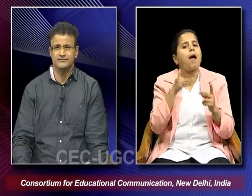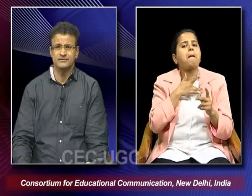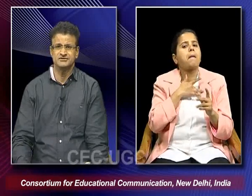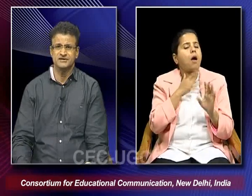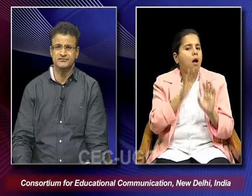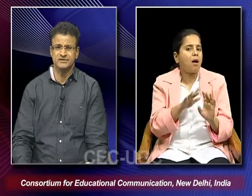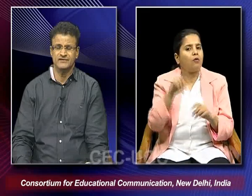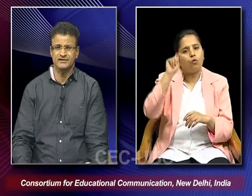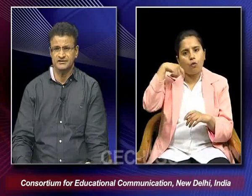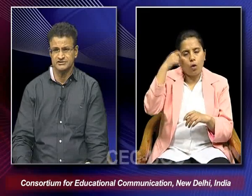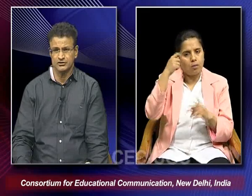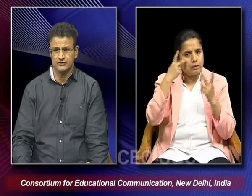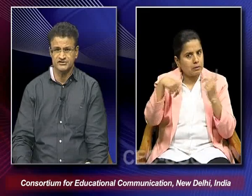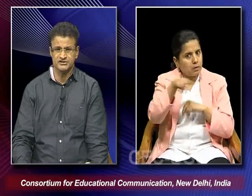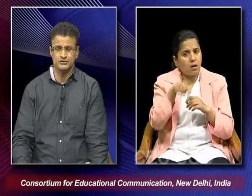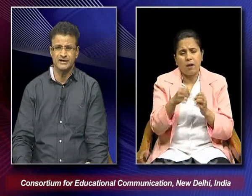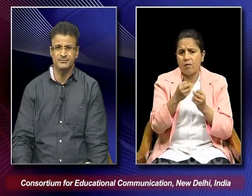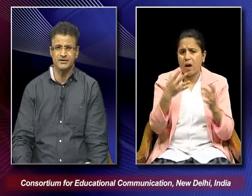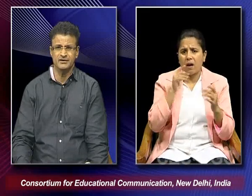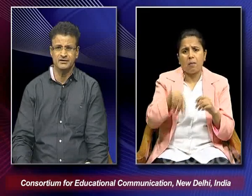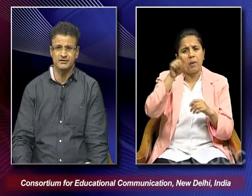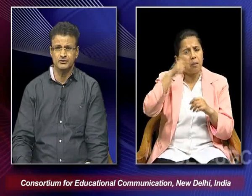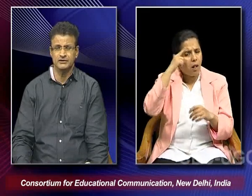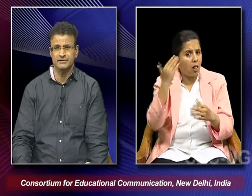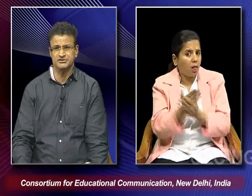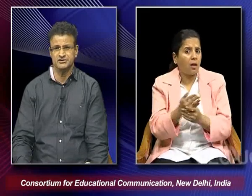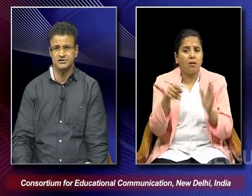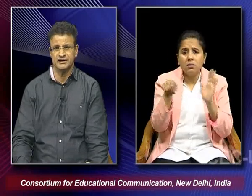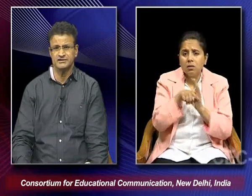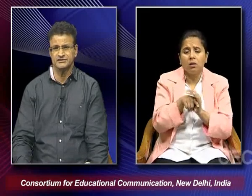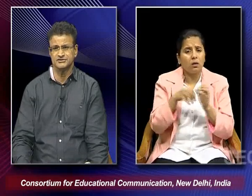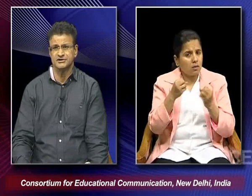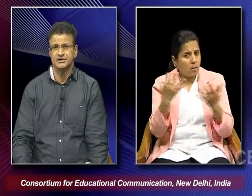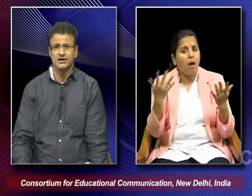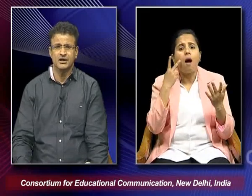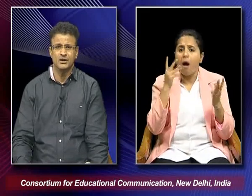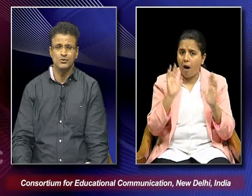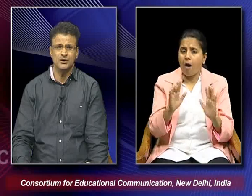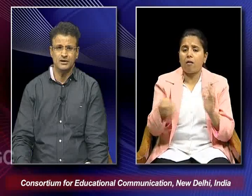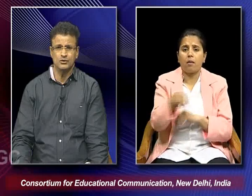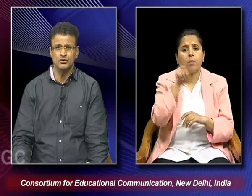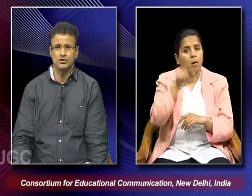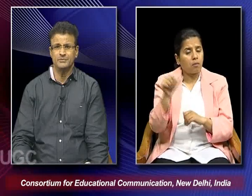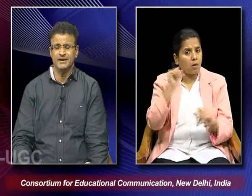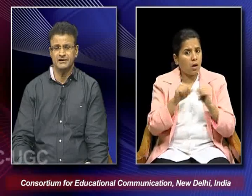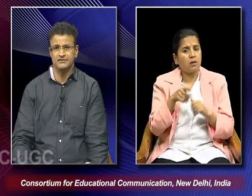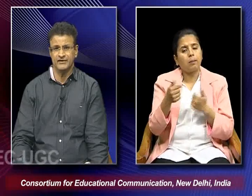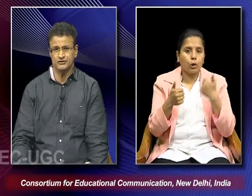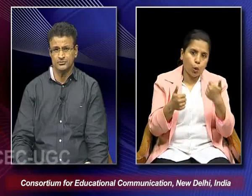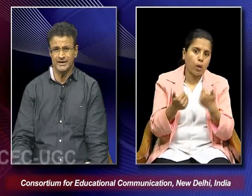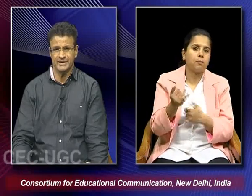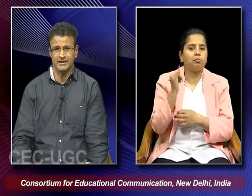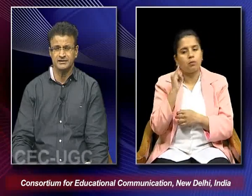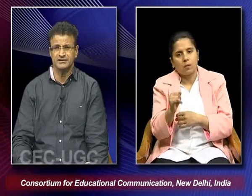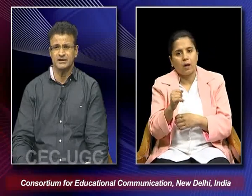the films, then we find that there is a lot of stereotyping and unidimensional characters who are good or bad, white